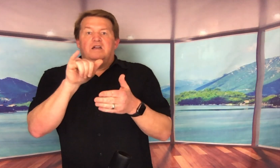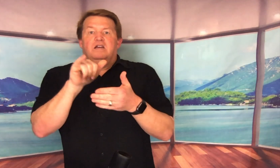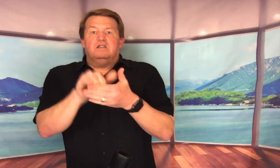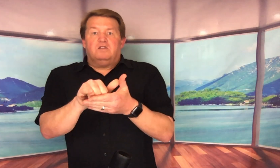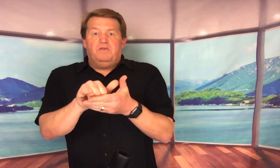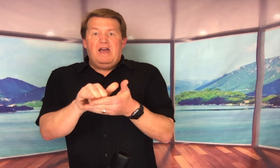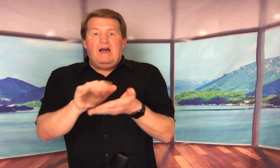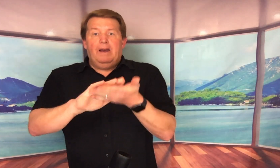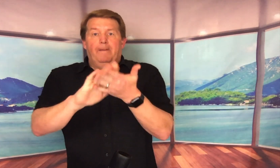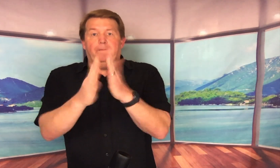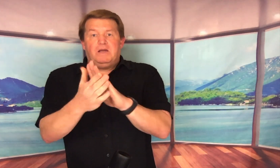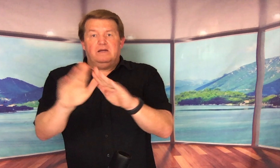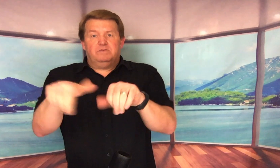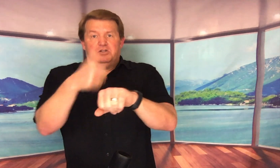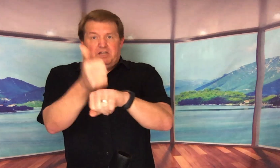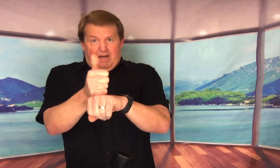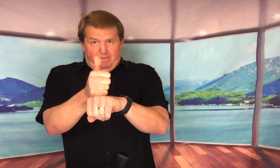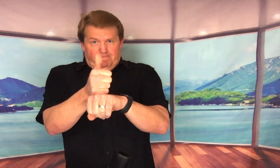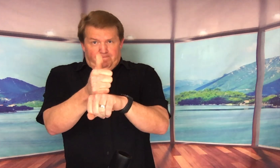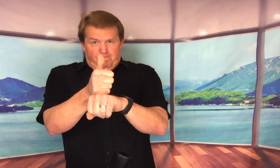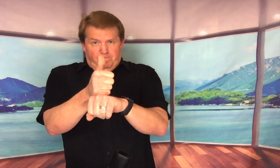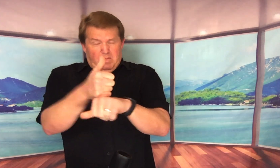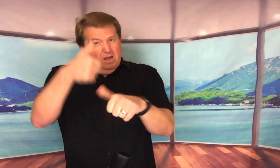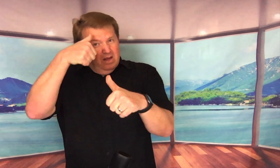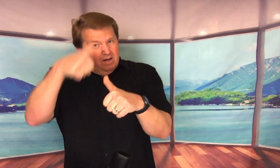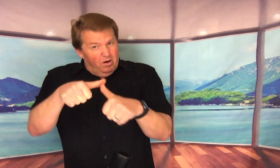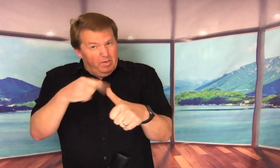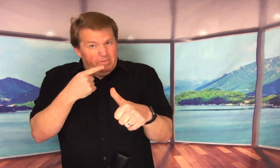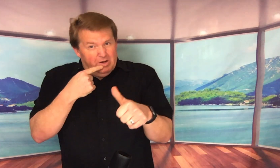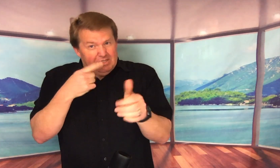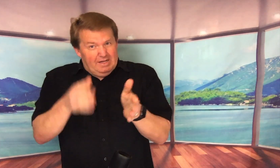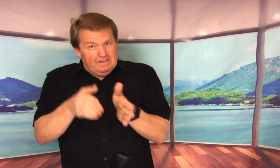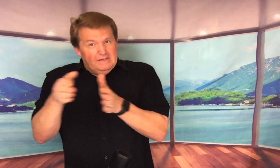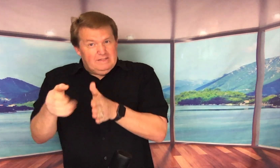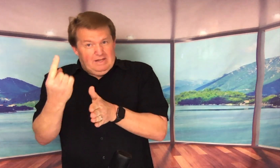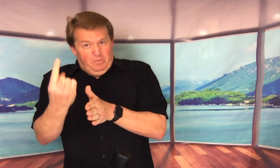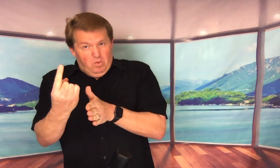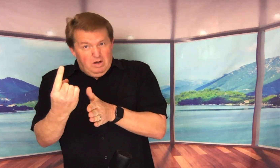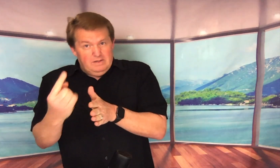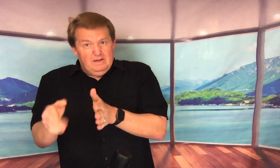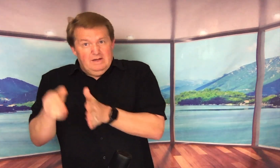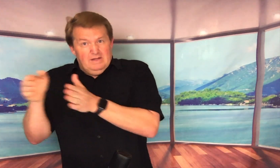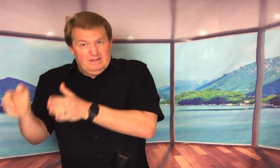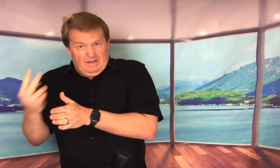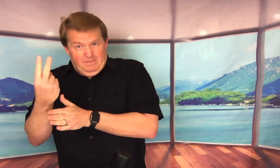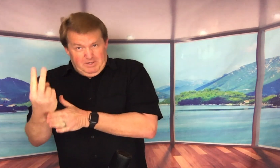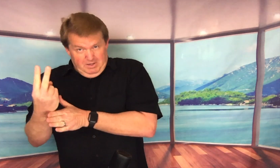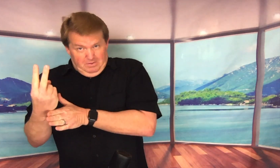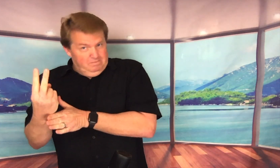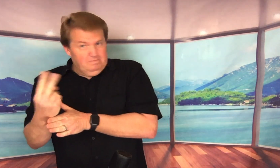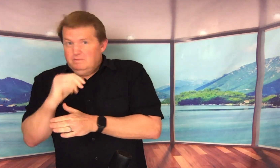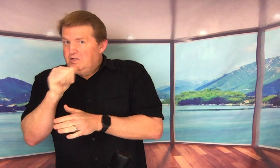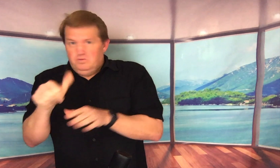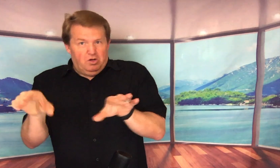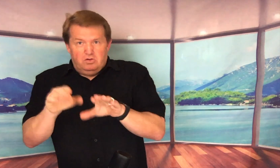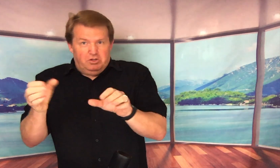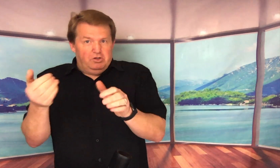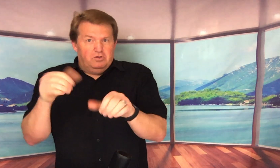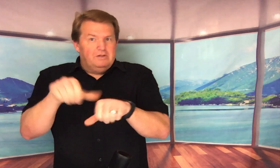So that becomes your setup. Now remember, I said step 1, step 2. You don't do